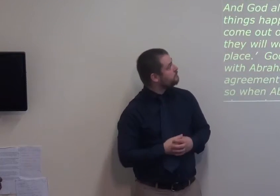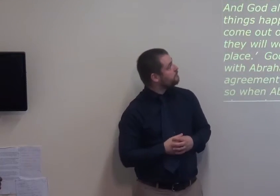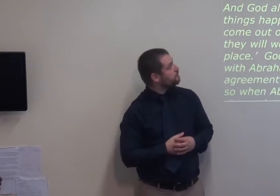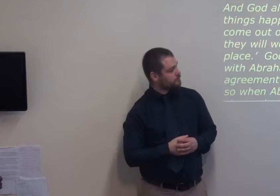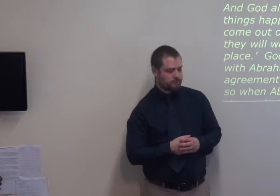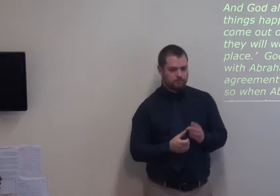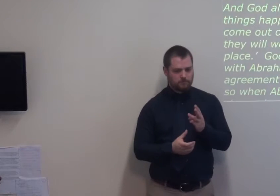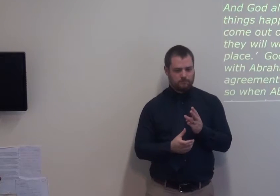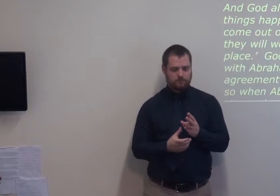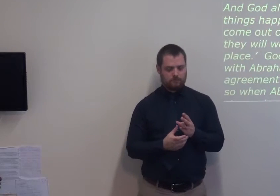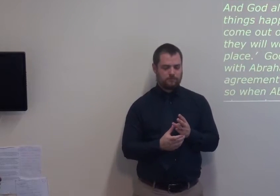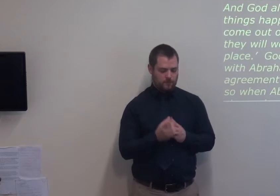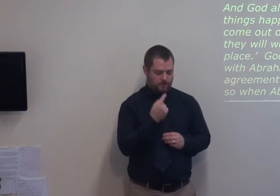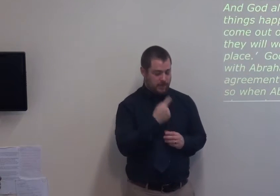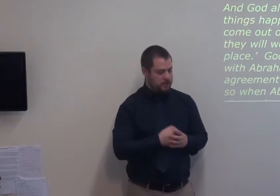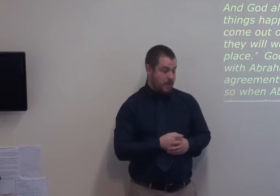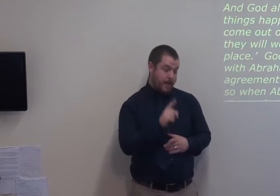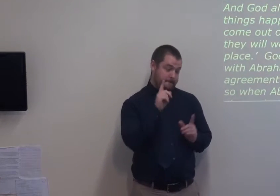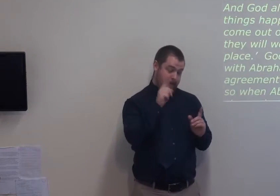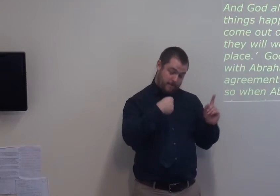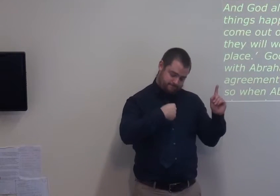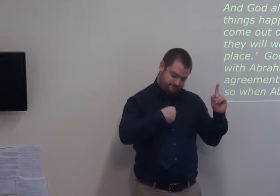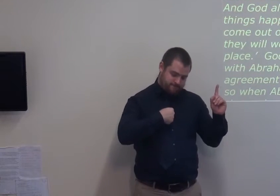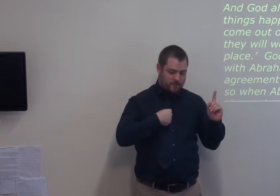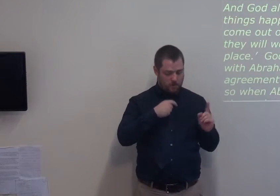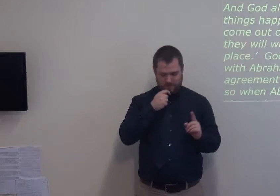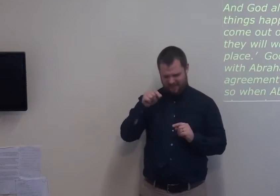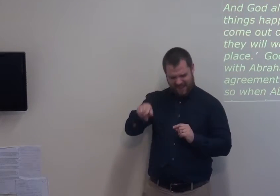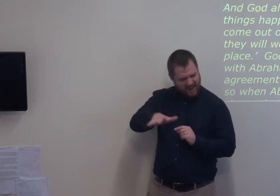"But I will punish the nation that made them slaves."